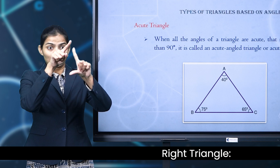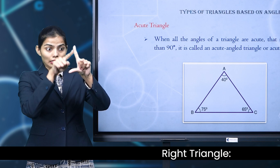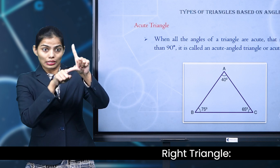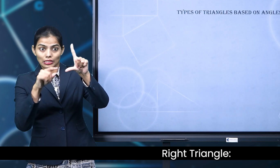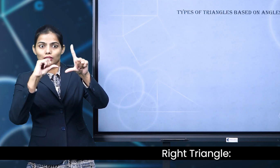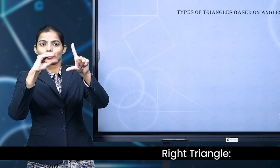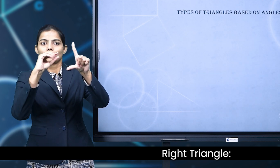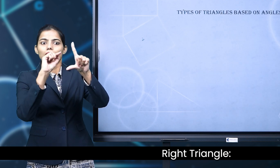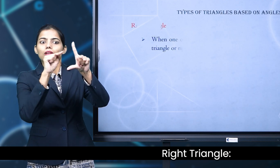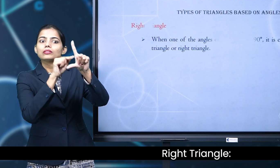Right triangle.